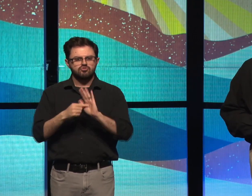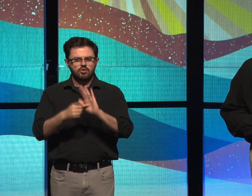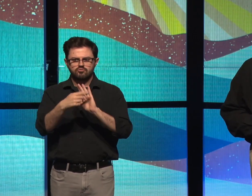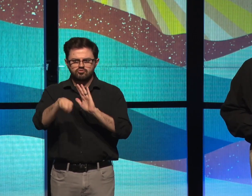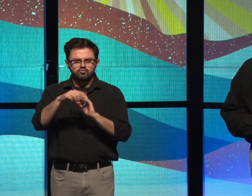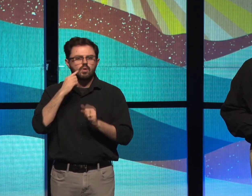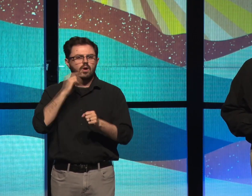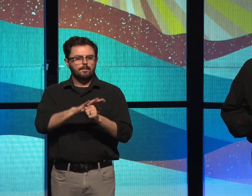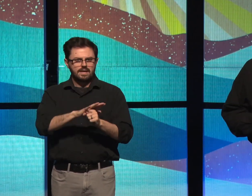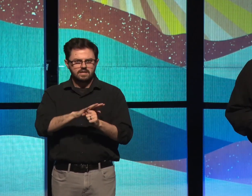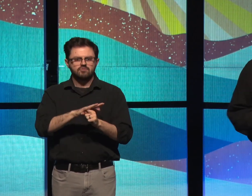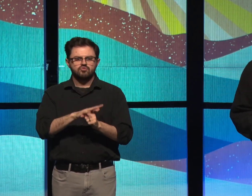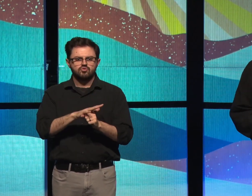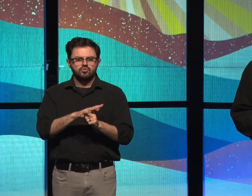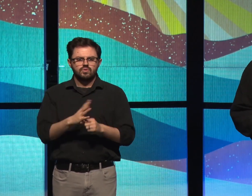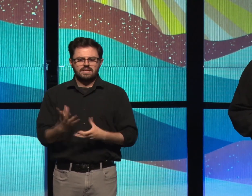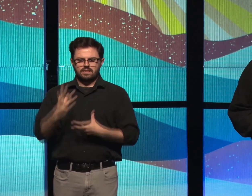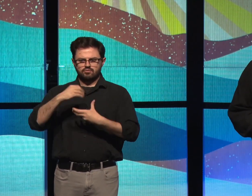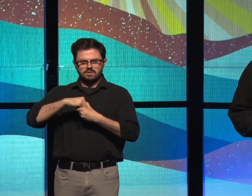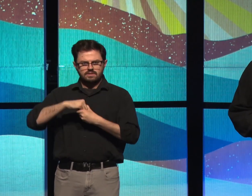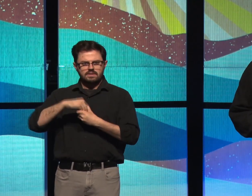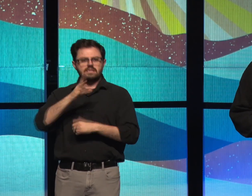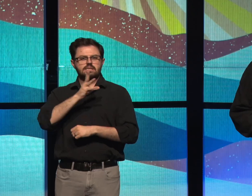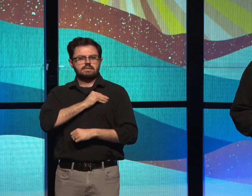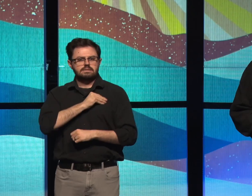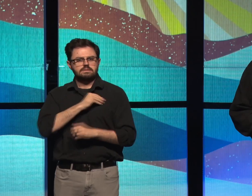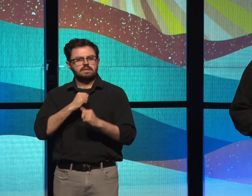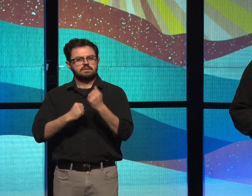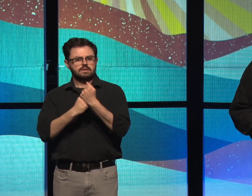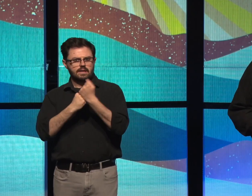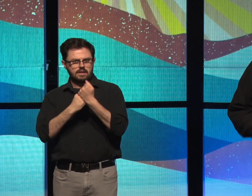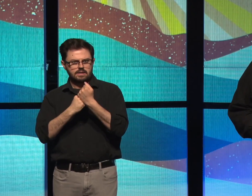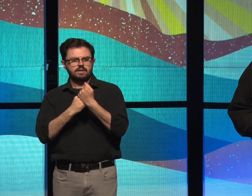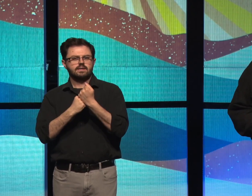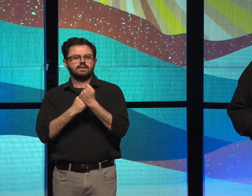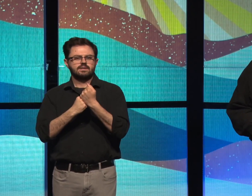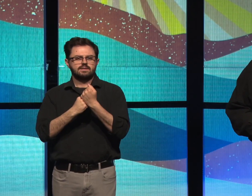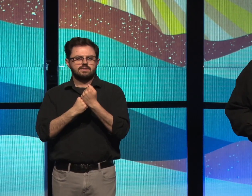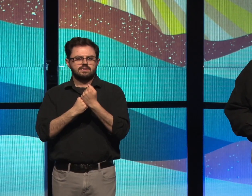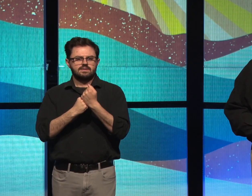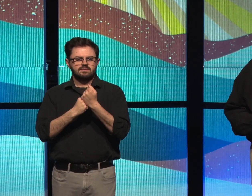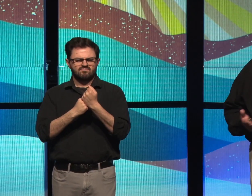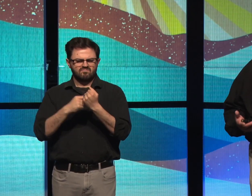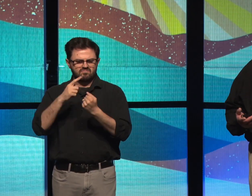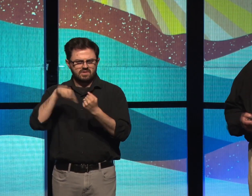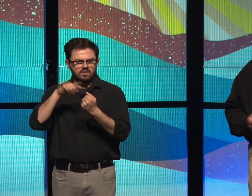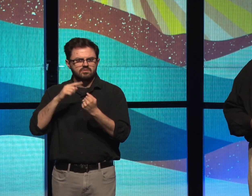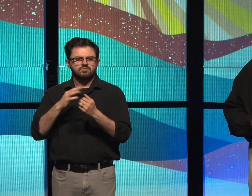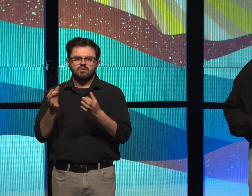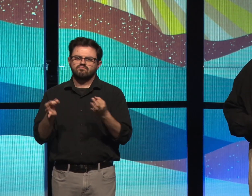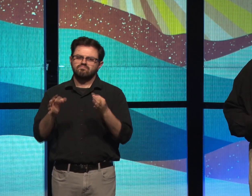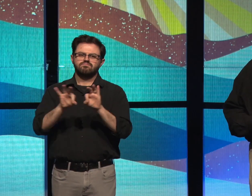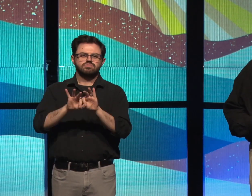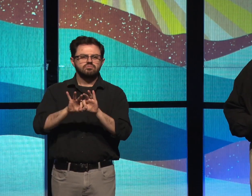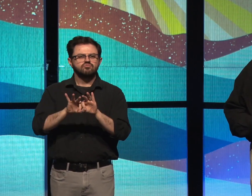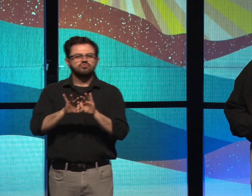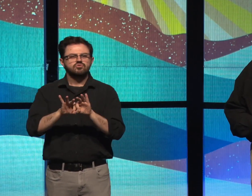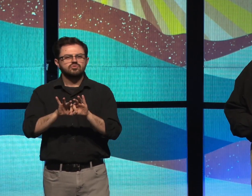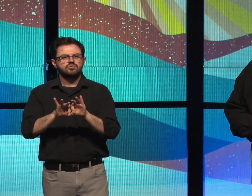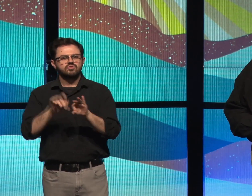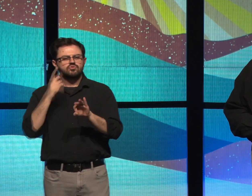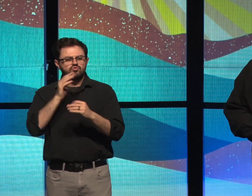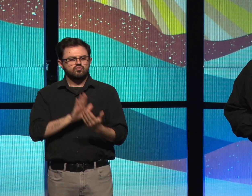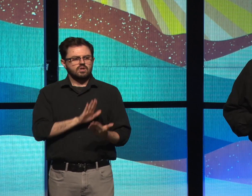solidarity, things that are essential in addressing the exclusion and the isolation often experienced by those in